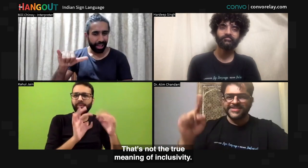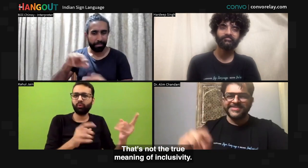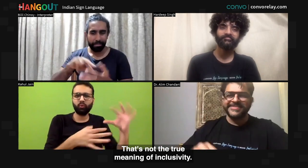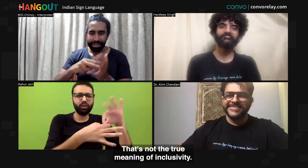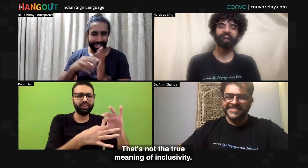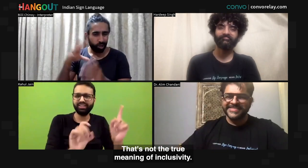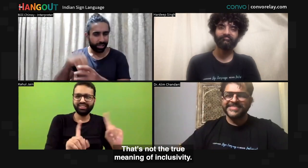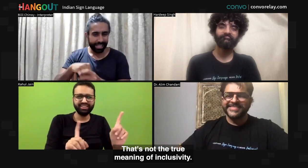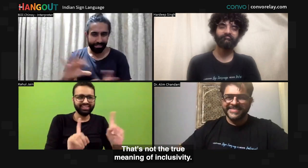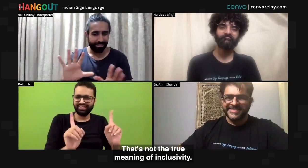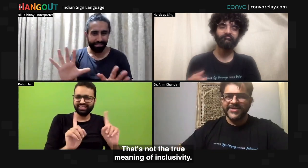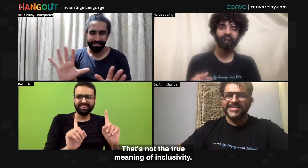the true meaning of inclusivity.